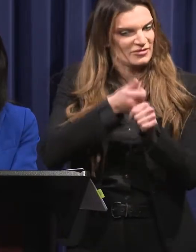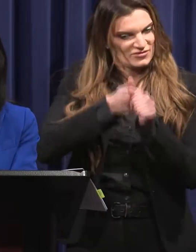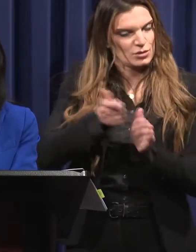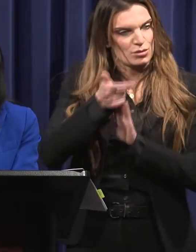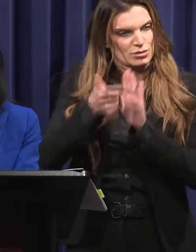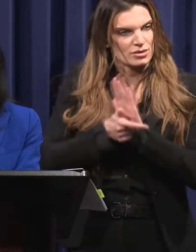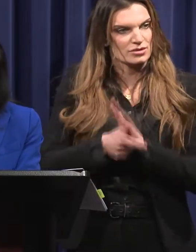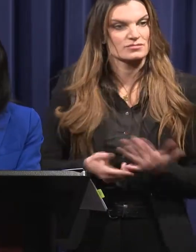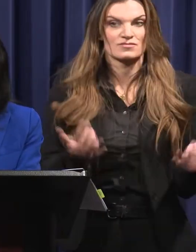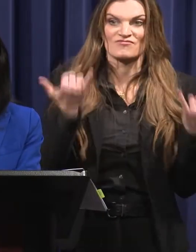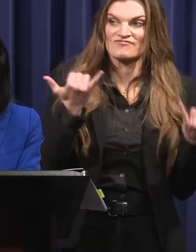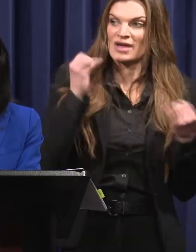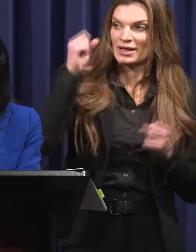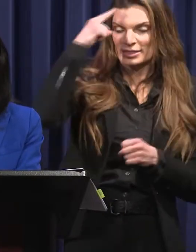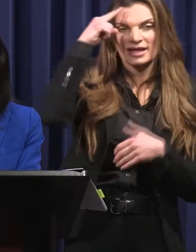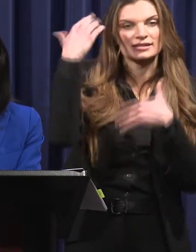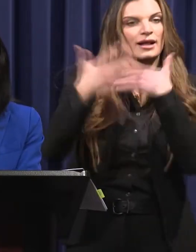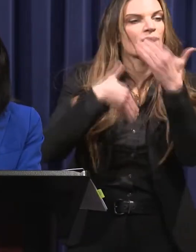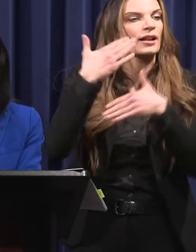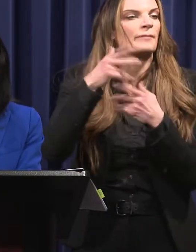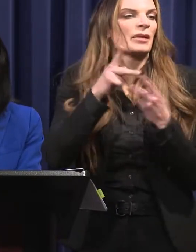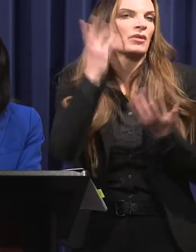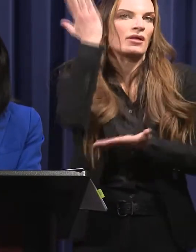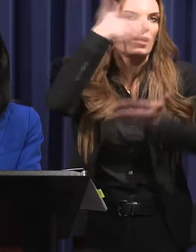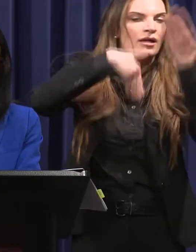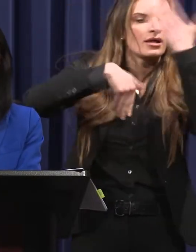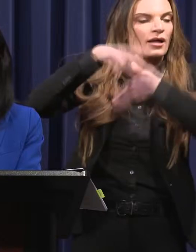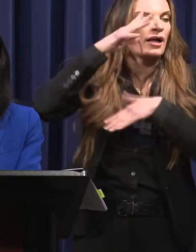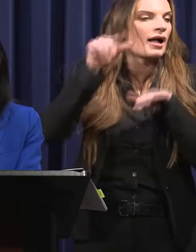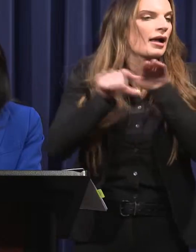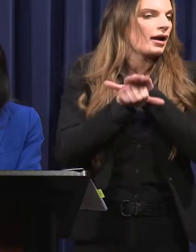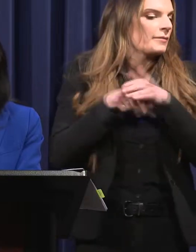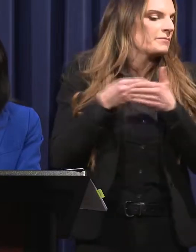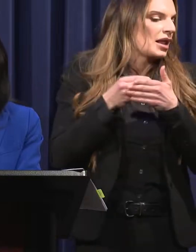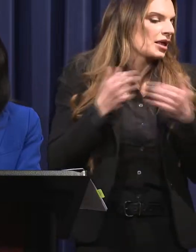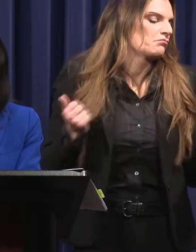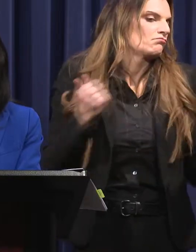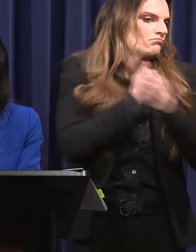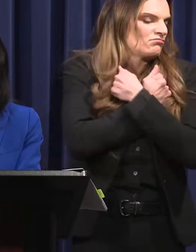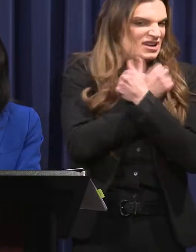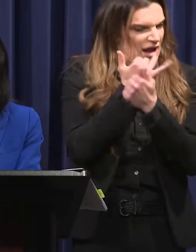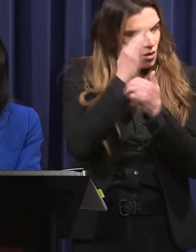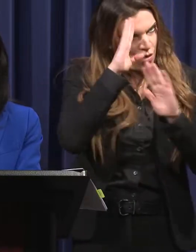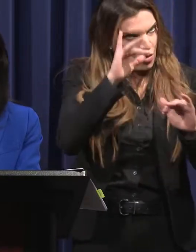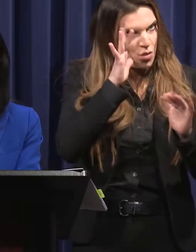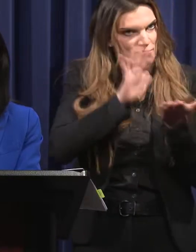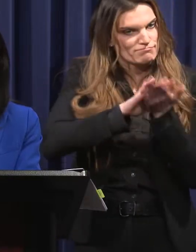way Lansing currently operates in the dark into what I hope will be a fully transparent and accountable